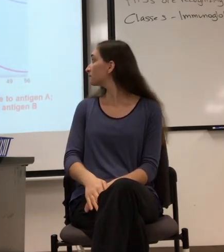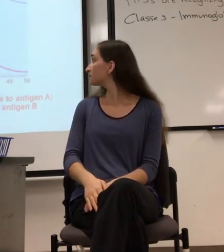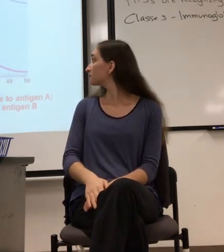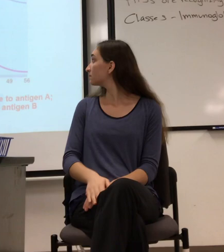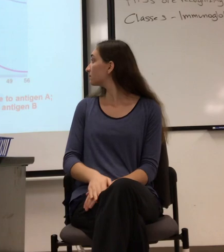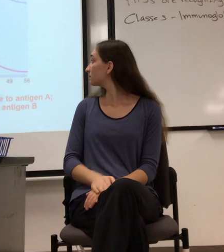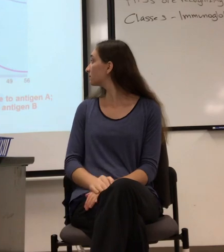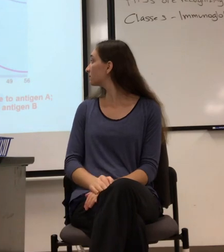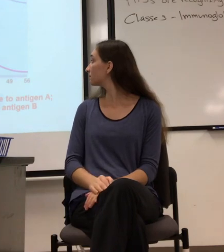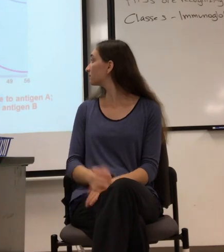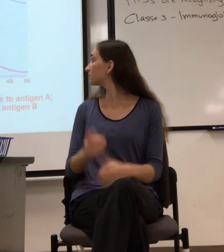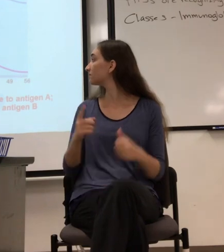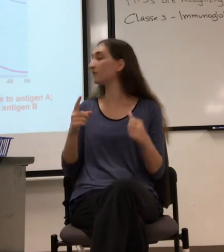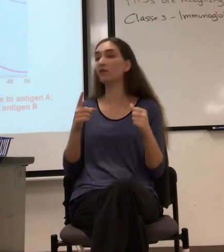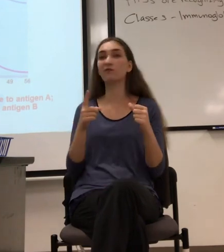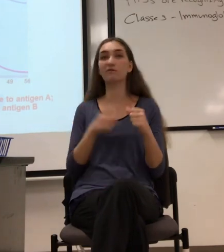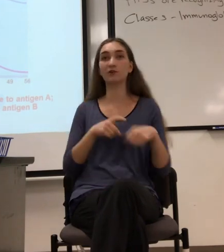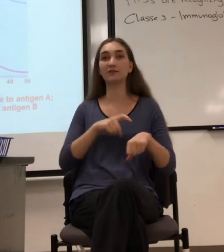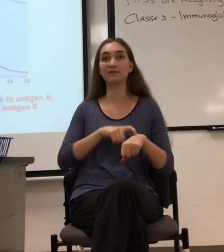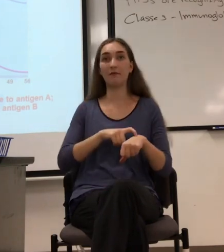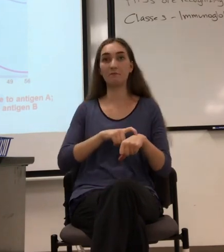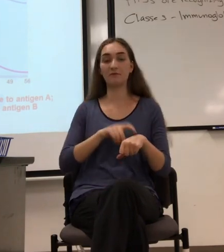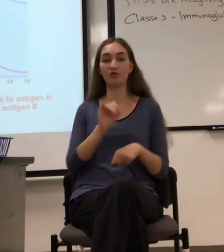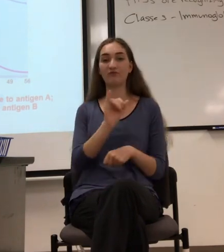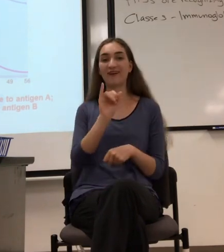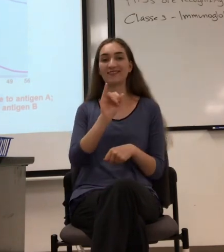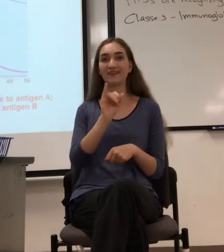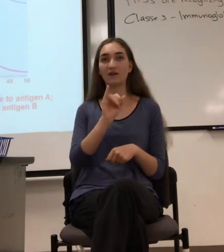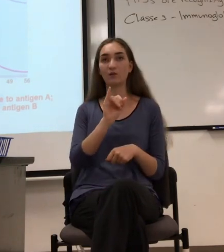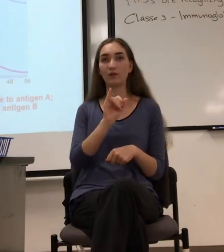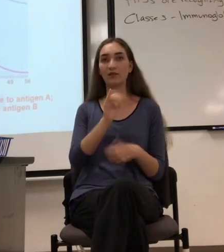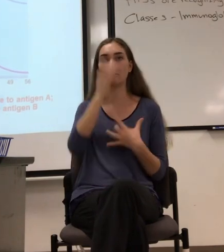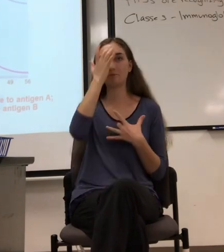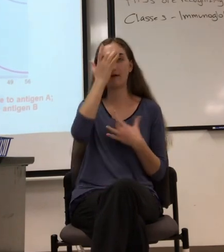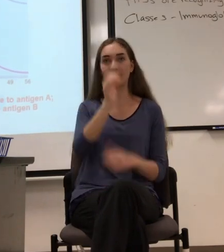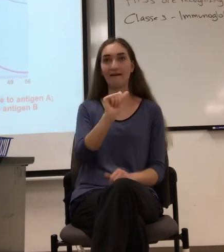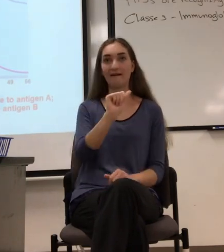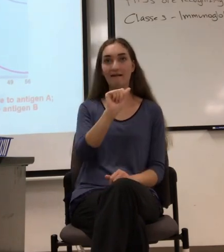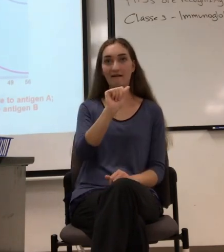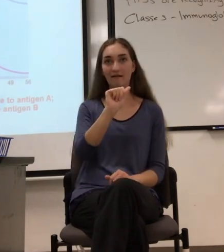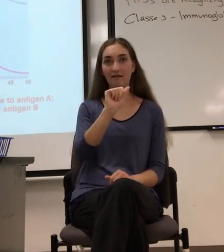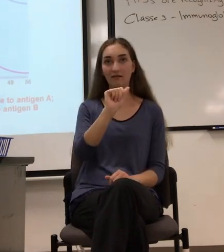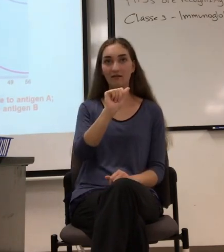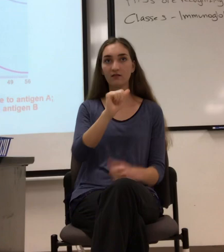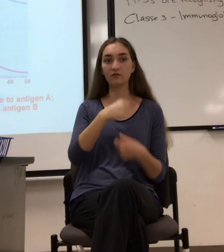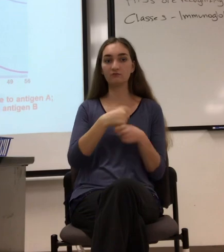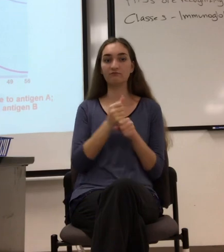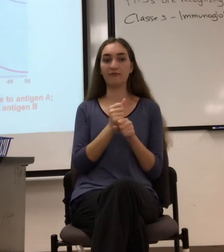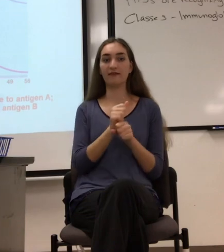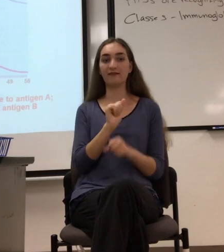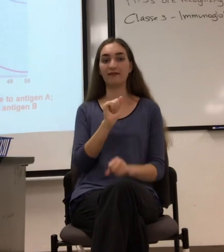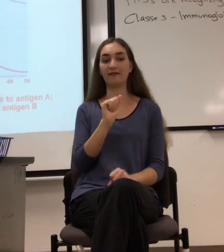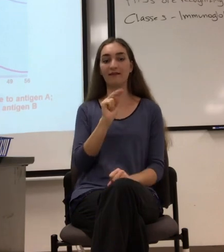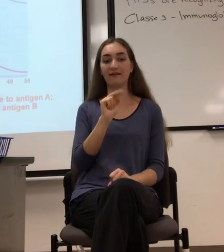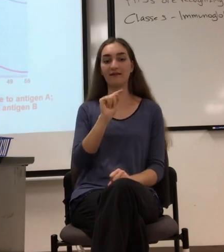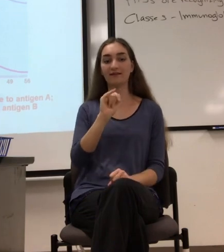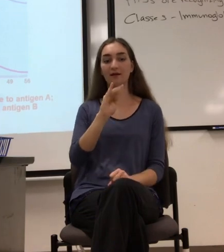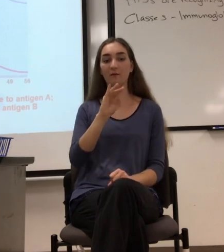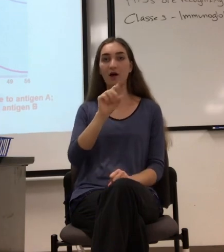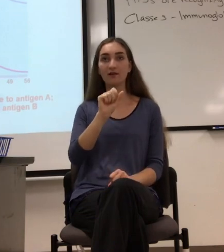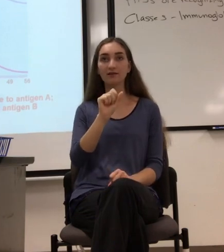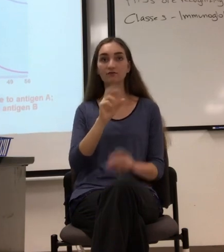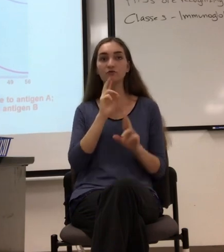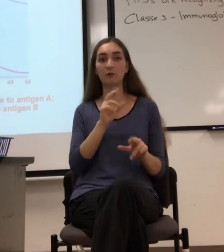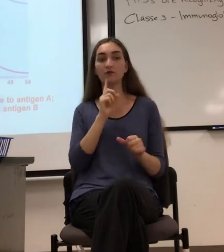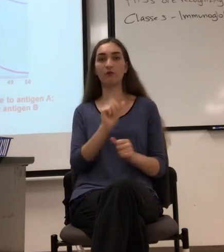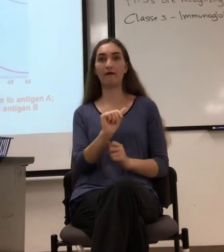The first time you're infected with bug A, you make antibodies to A, and you get your antibody titer up after, you know, a